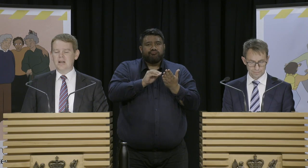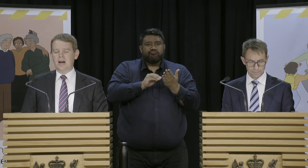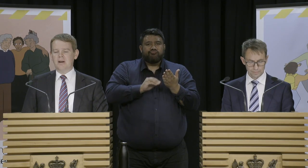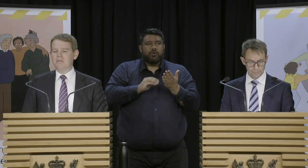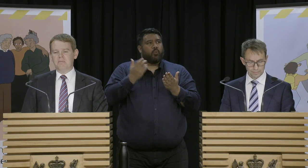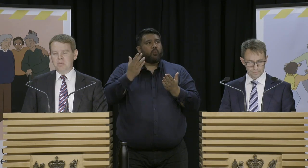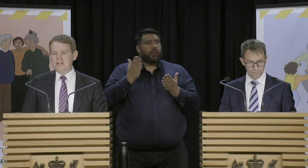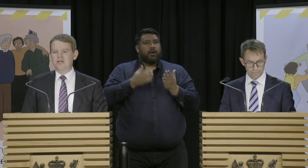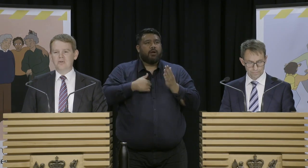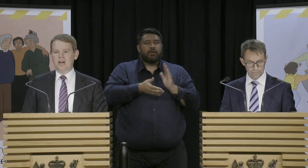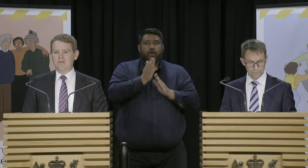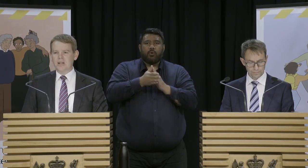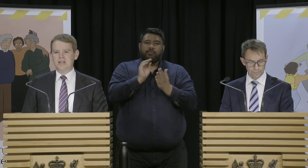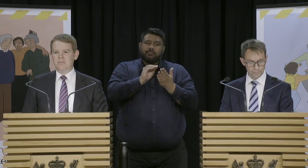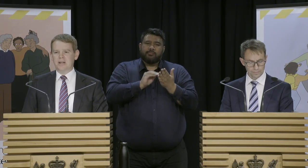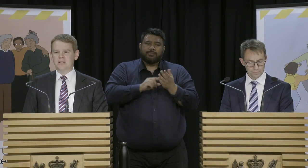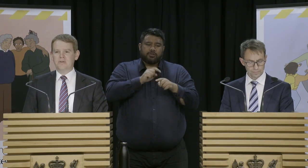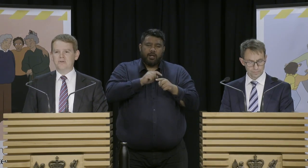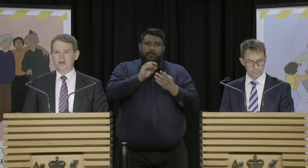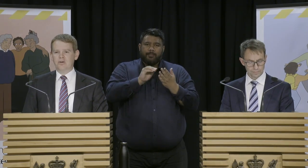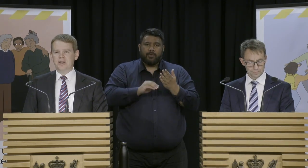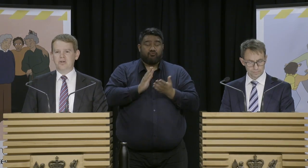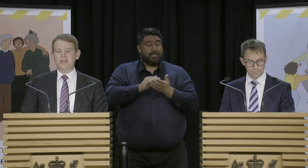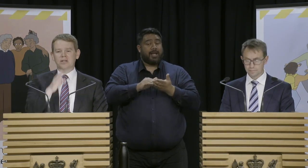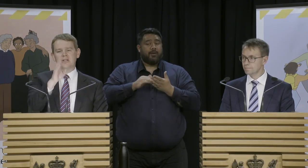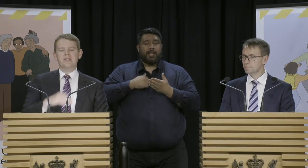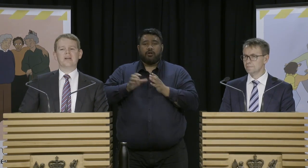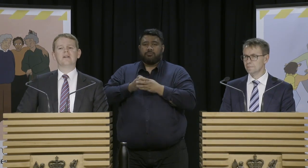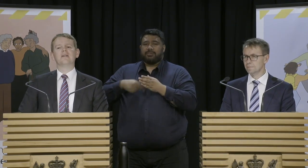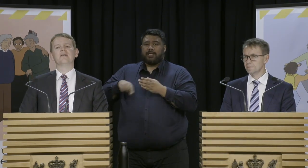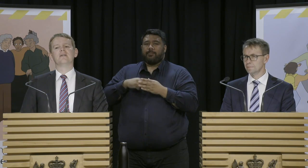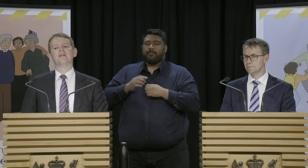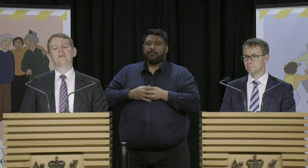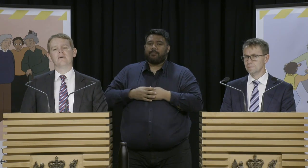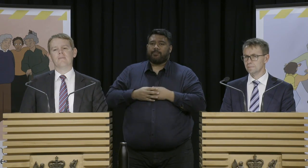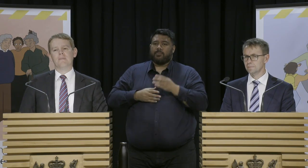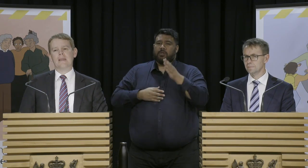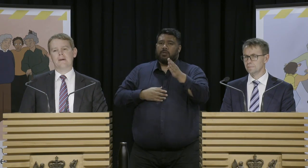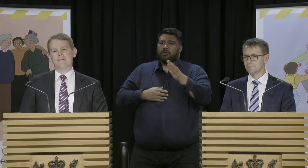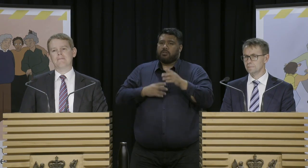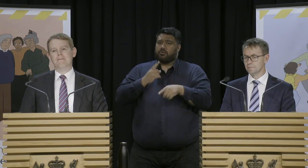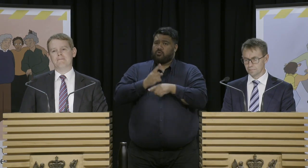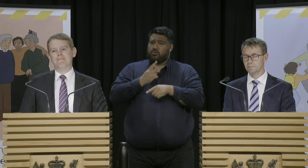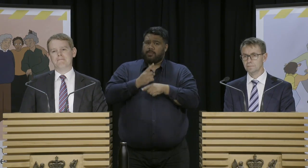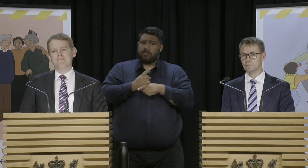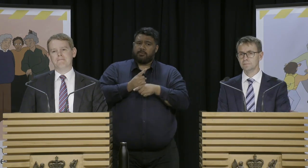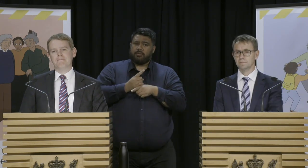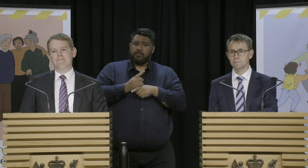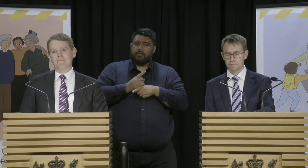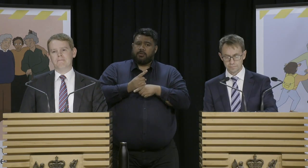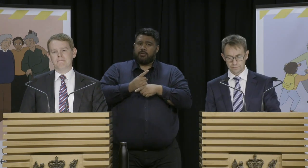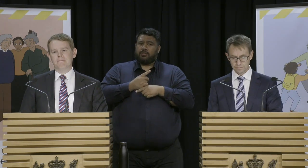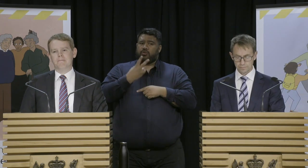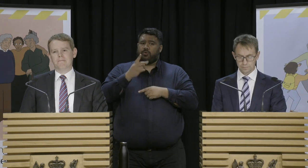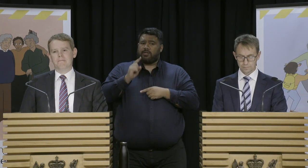instead. Please do that. It really does make a difference for our contact tracers. 2,600 contacts. There are still 83 that are